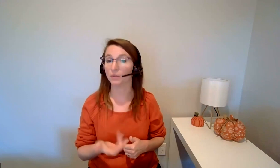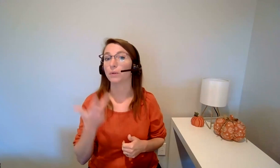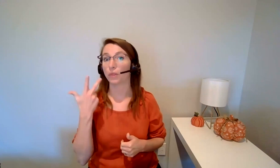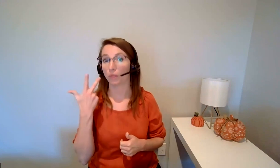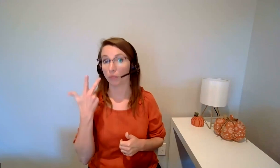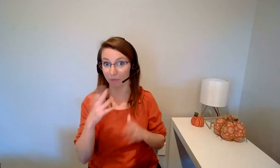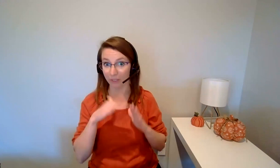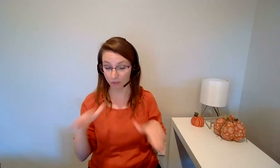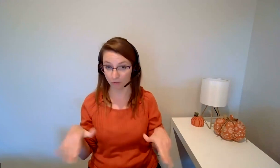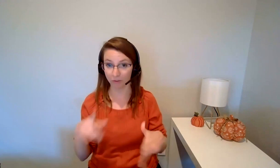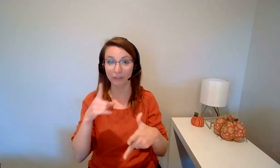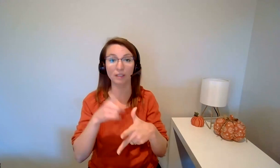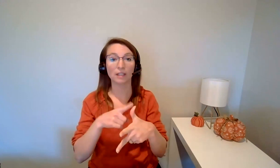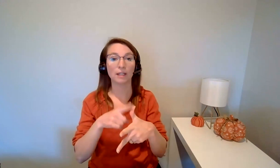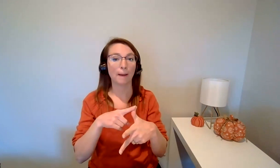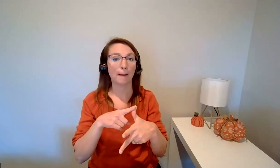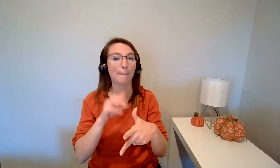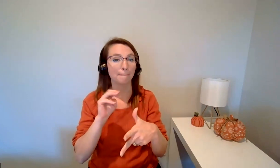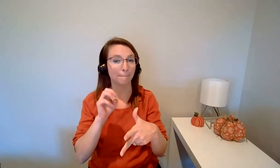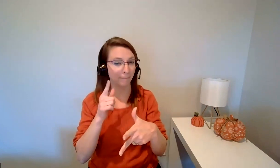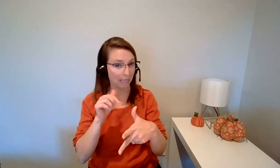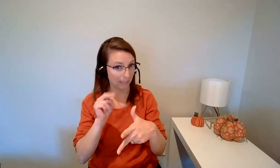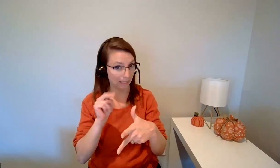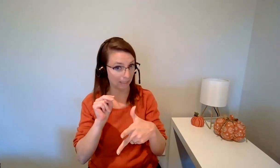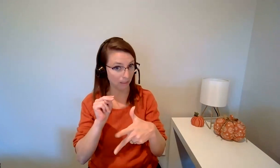so 3 children, Megan,